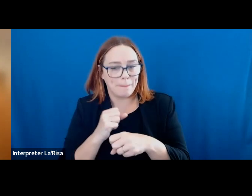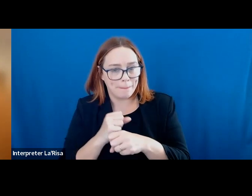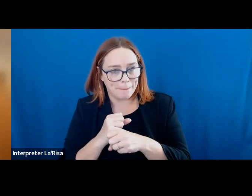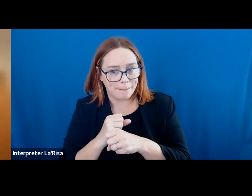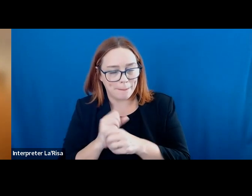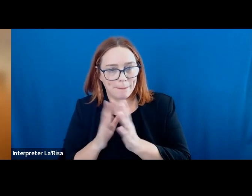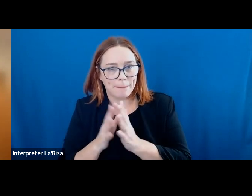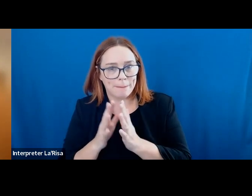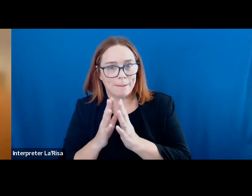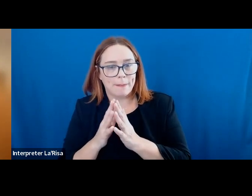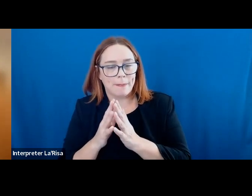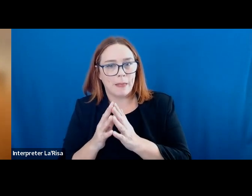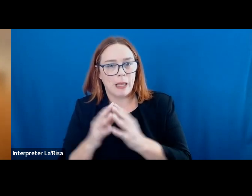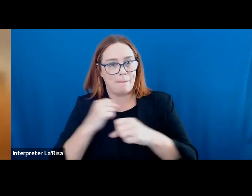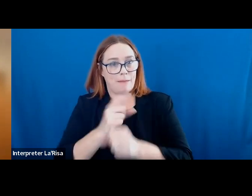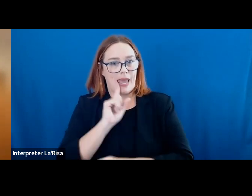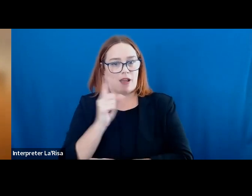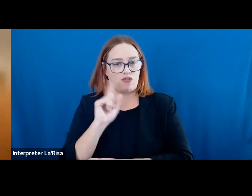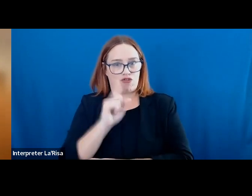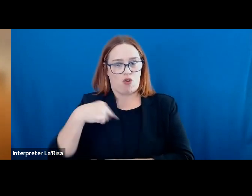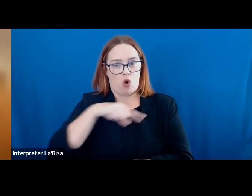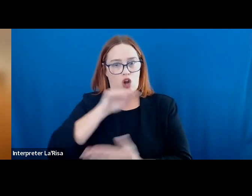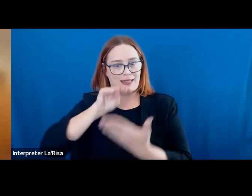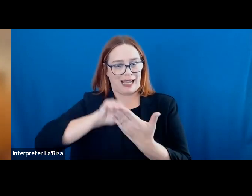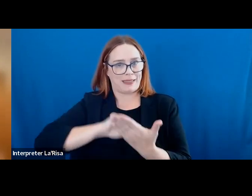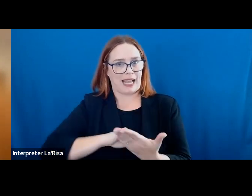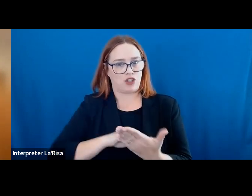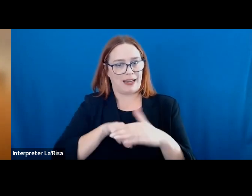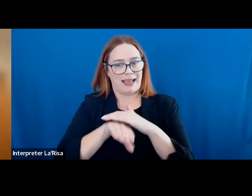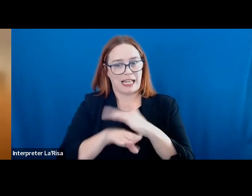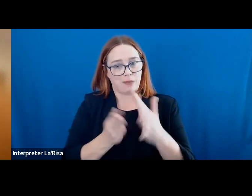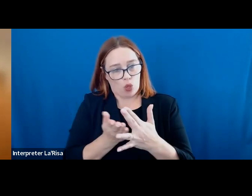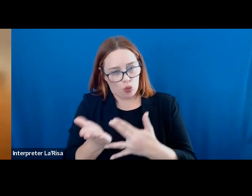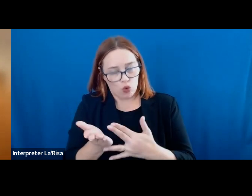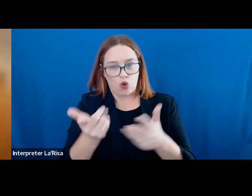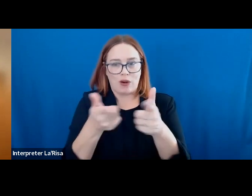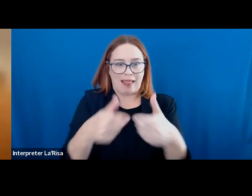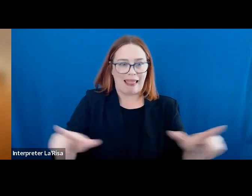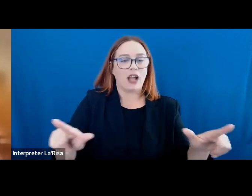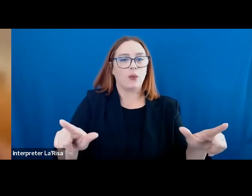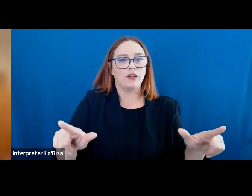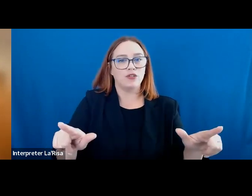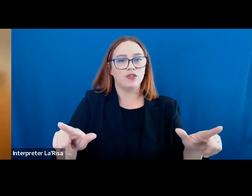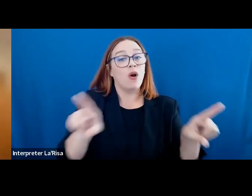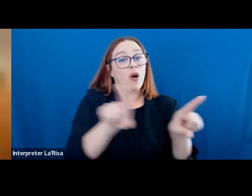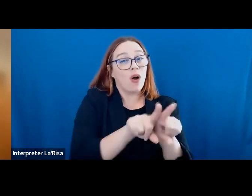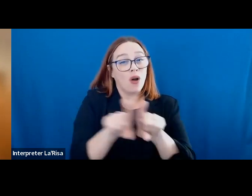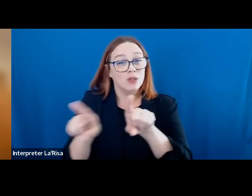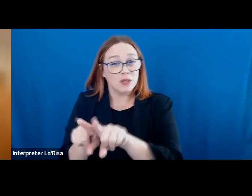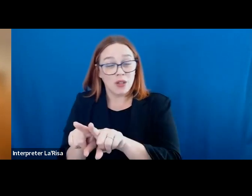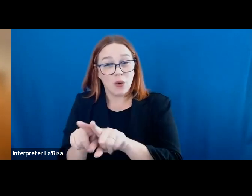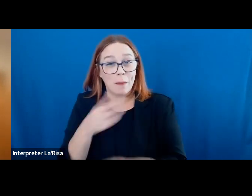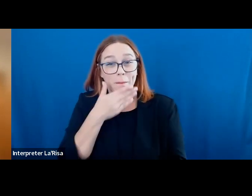documentation accessible through language. And also, I think the best thing that we can do is collaborating with